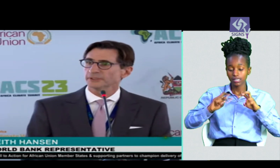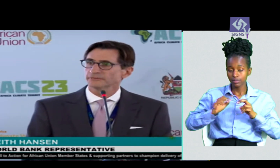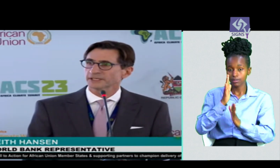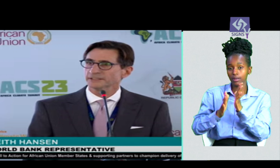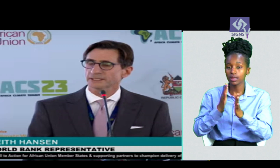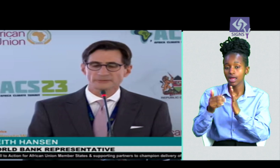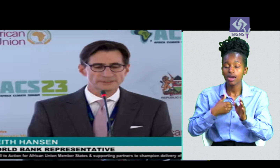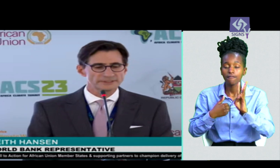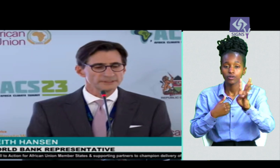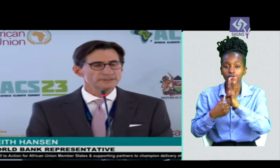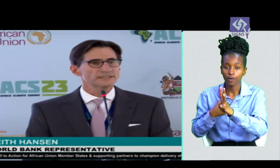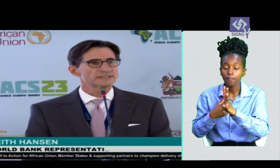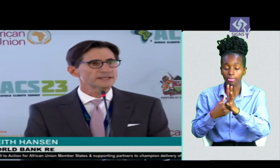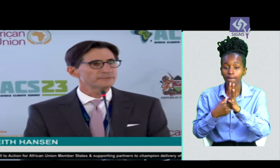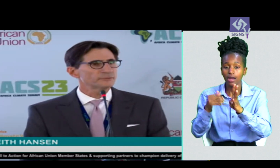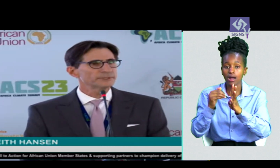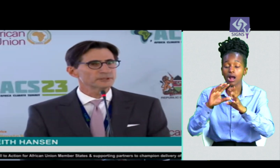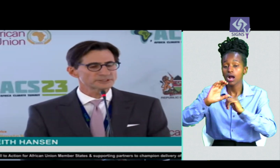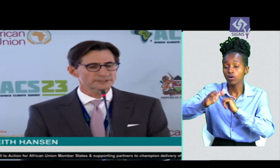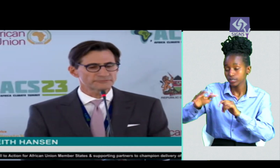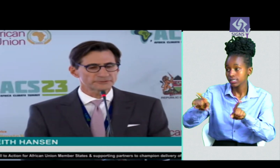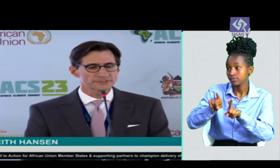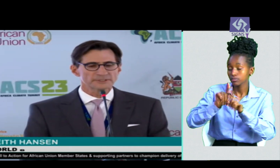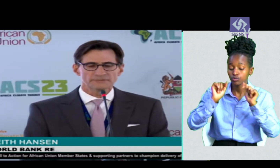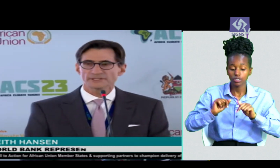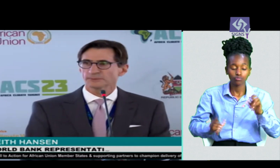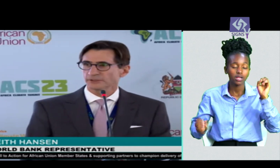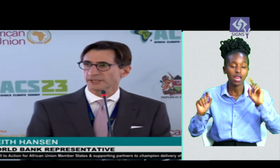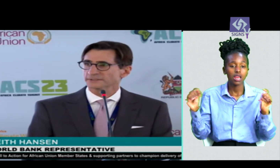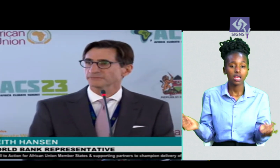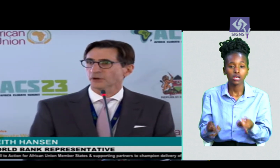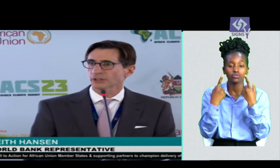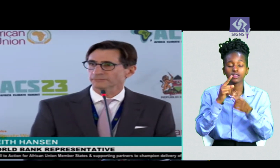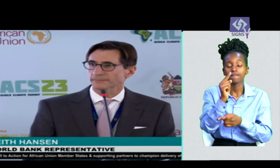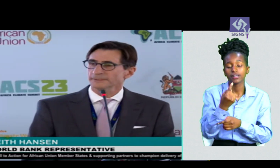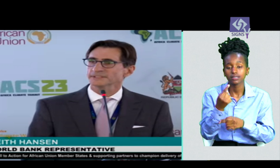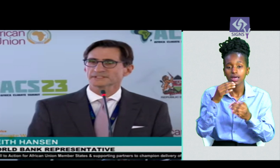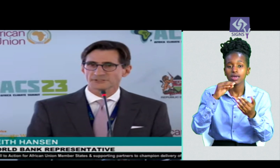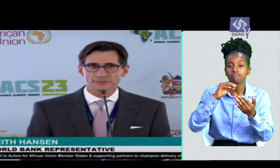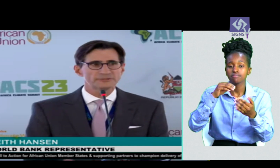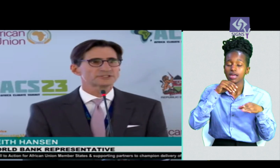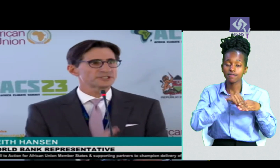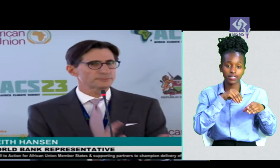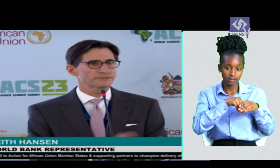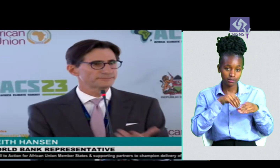44 of Kenya's counties. And today we will be launching the first investment grants for all of them. This is a terrific achievement.